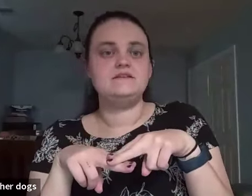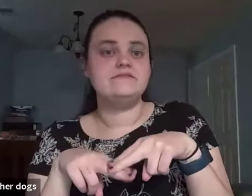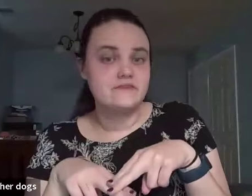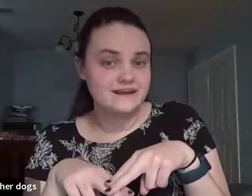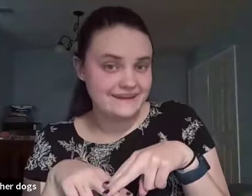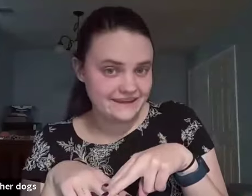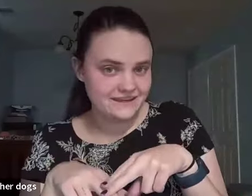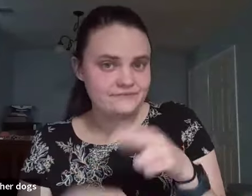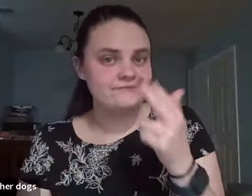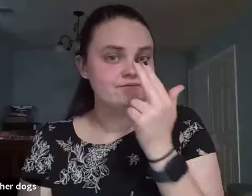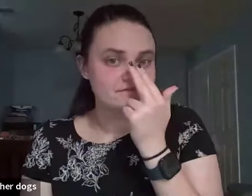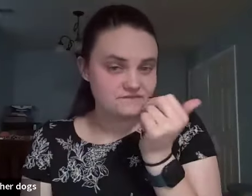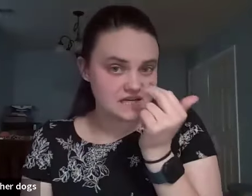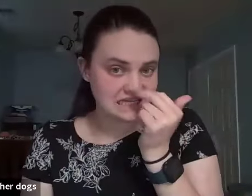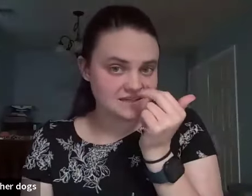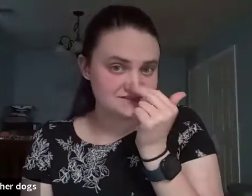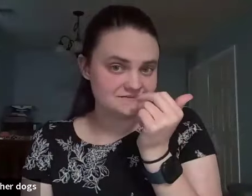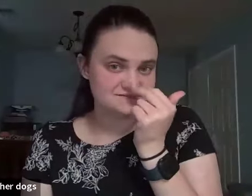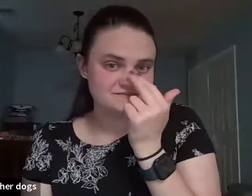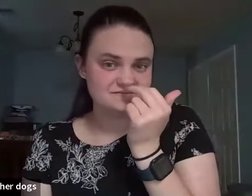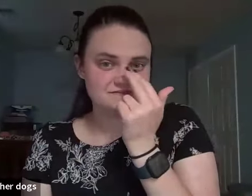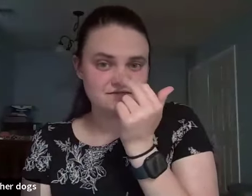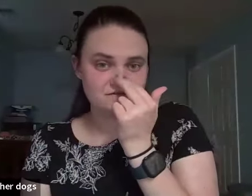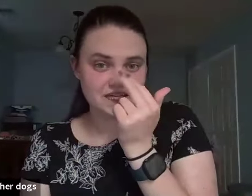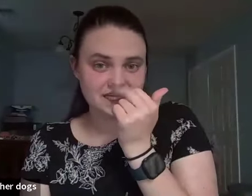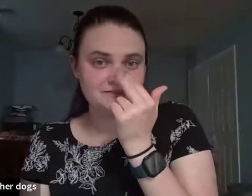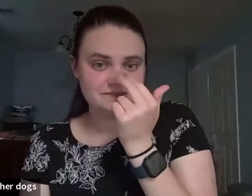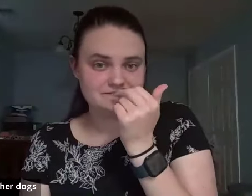Then funny. Funny. Funny.